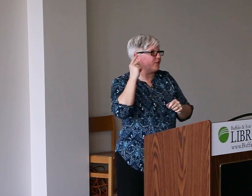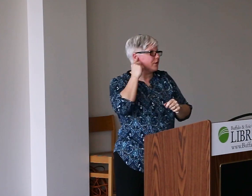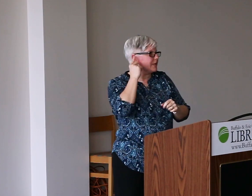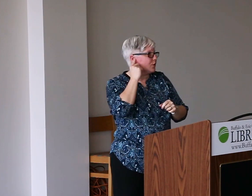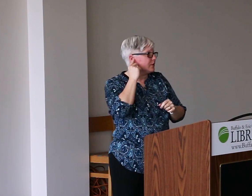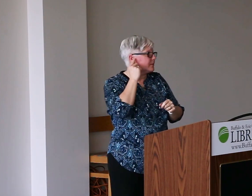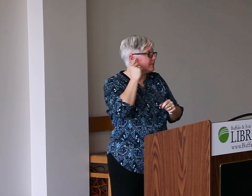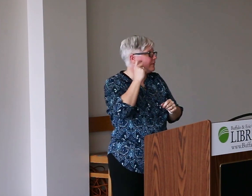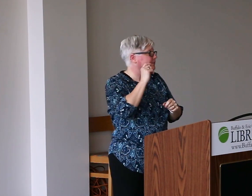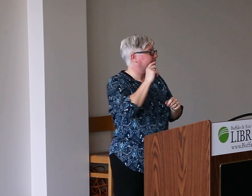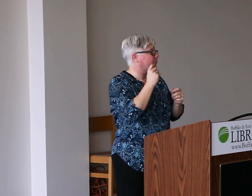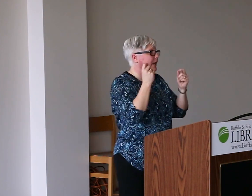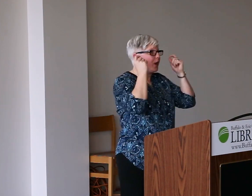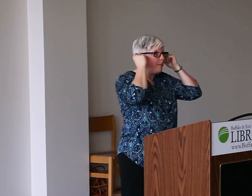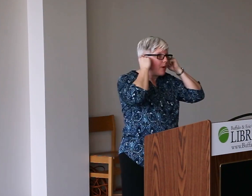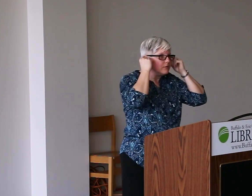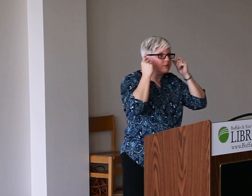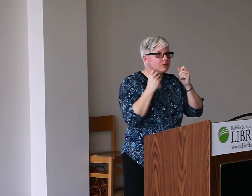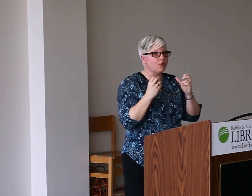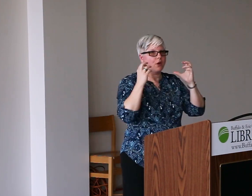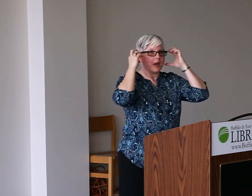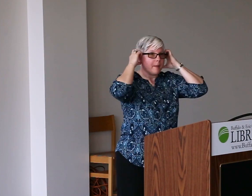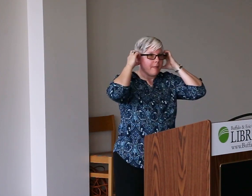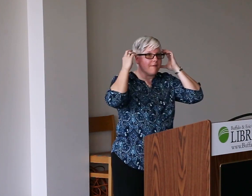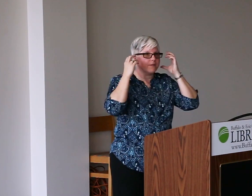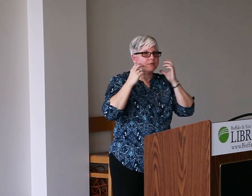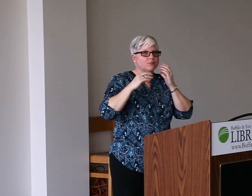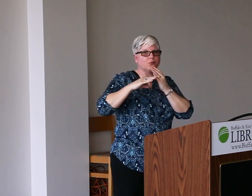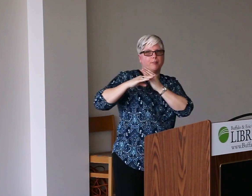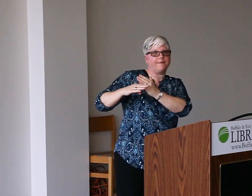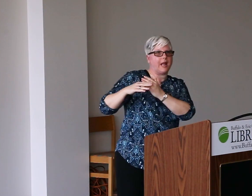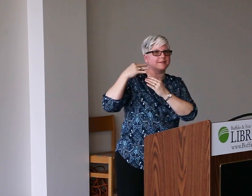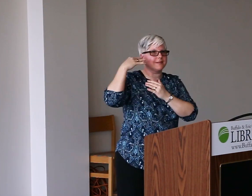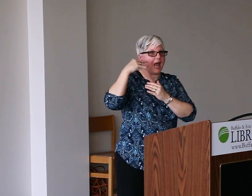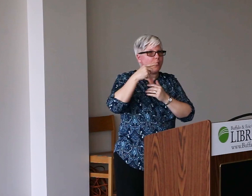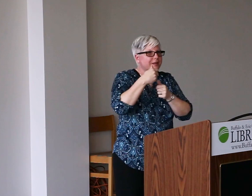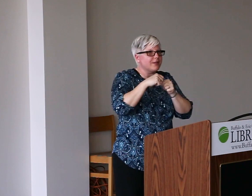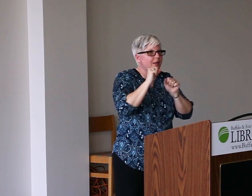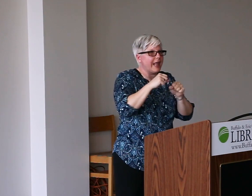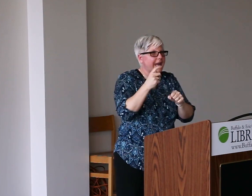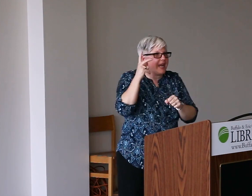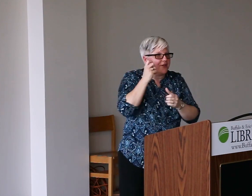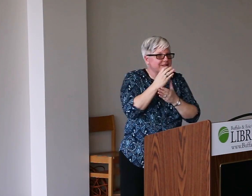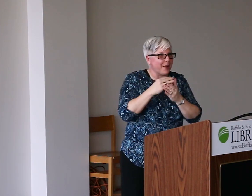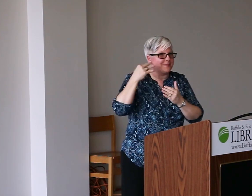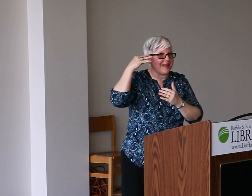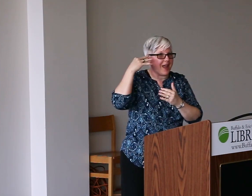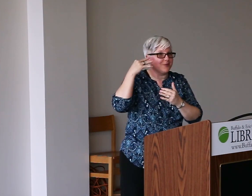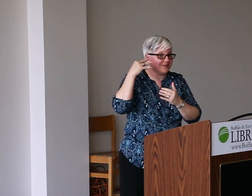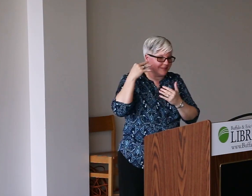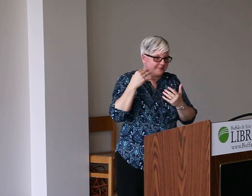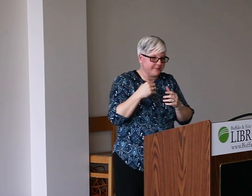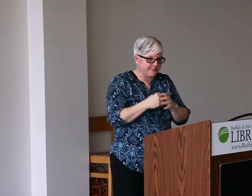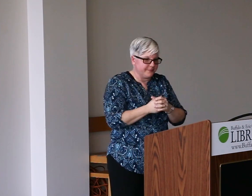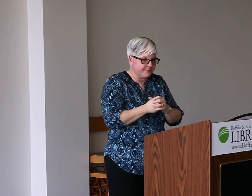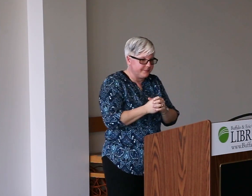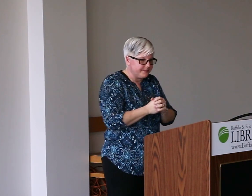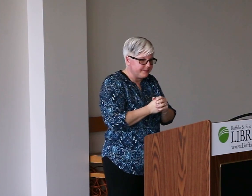You can't turn off your ears. You can wear earplugs, you can wear earmuffs to try to block out the sound, but you still